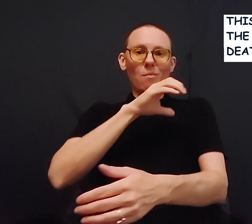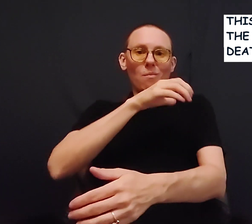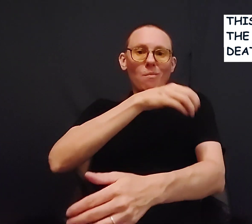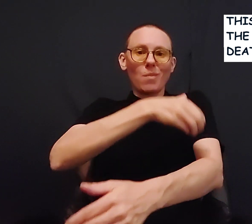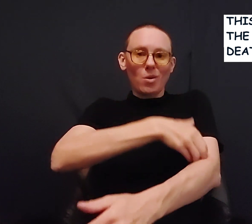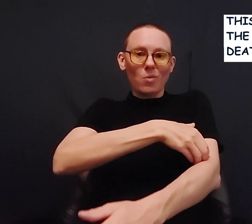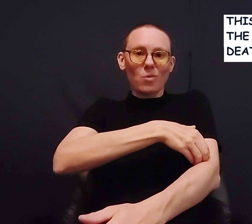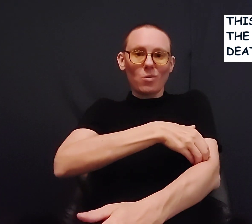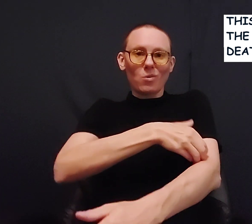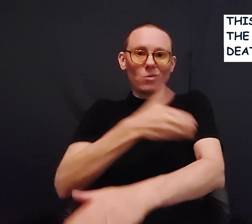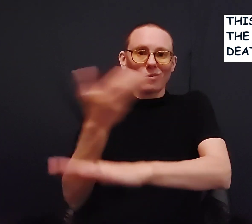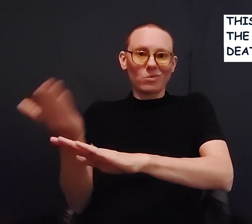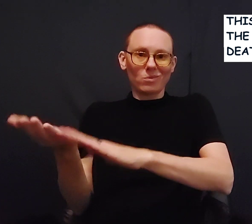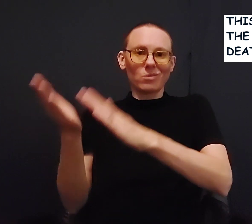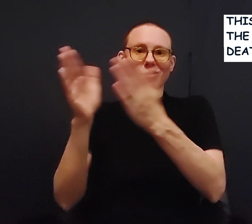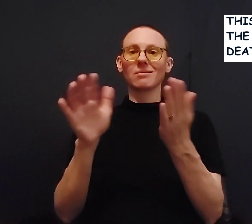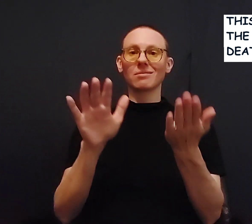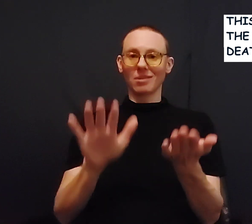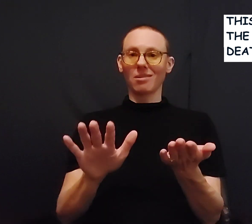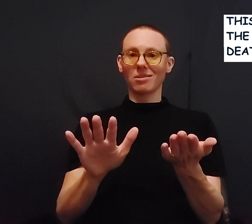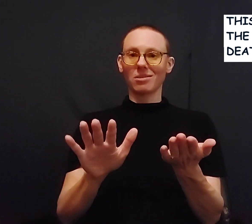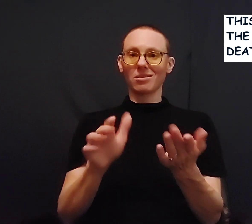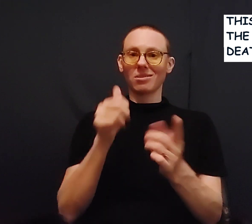the power of death.